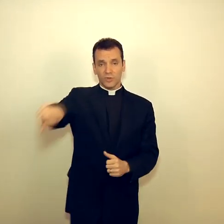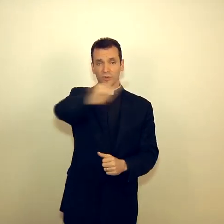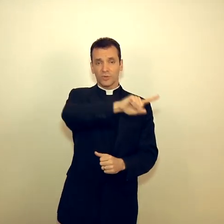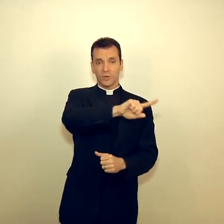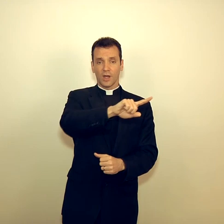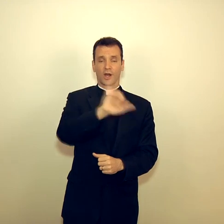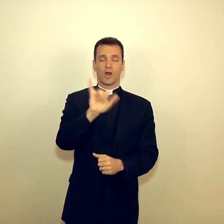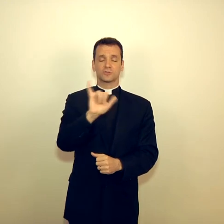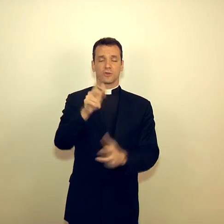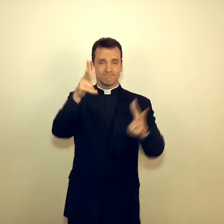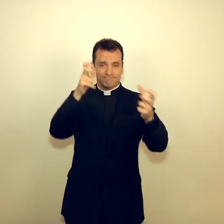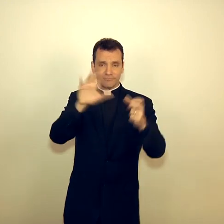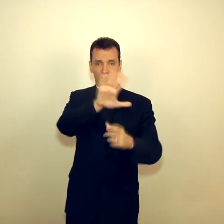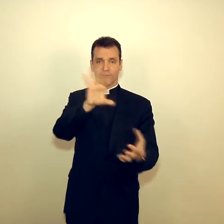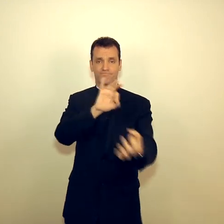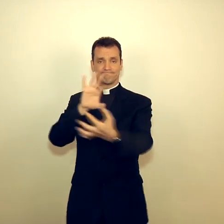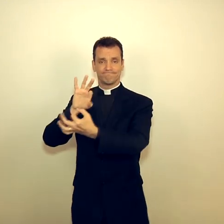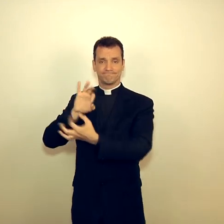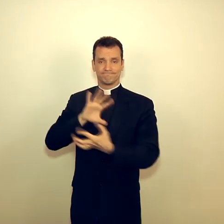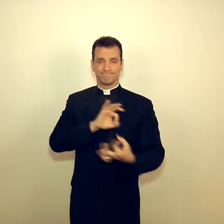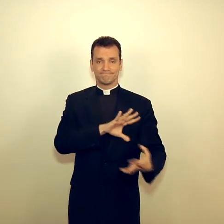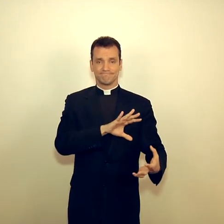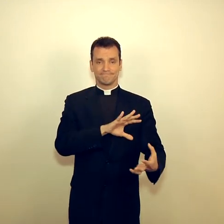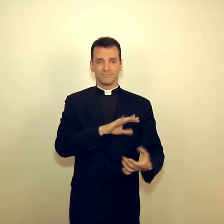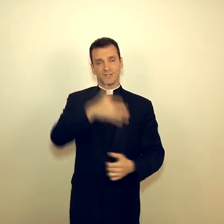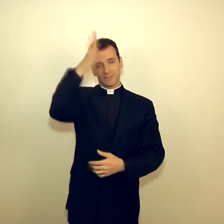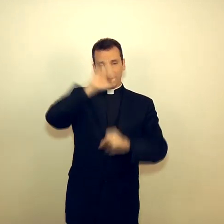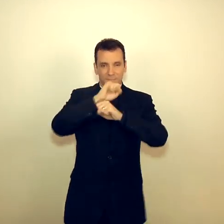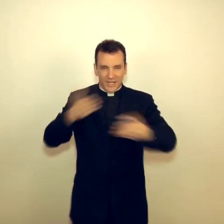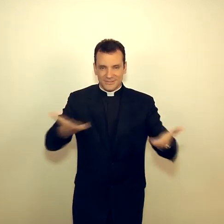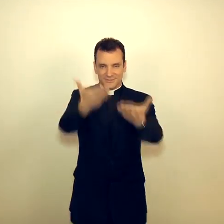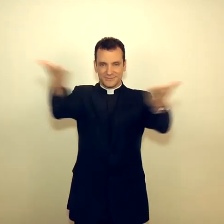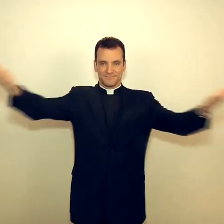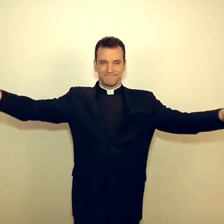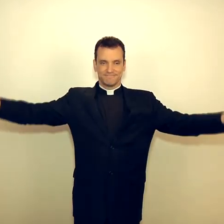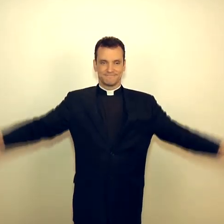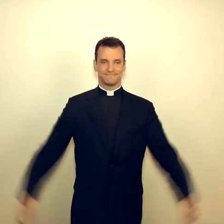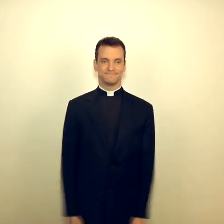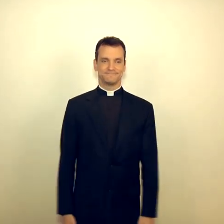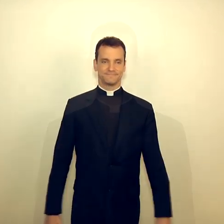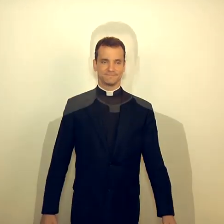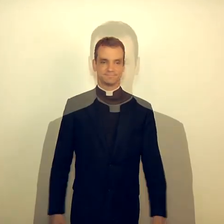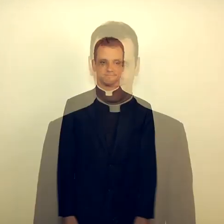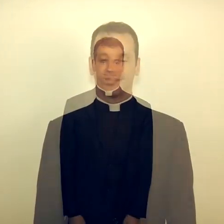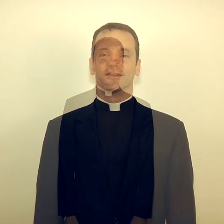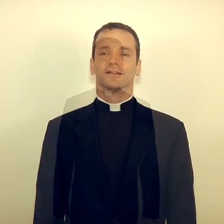We look forward to working with all of you and to listening to your feedback. May God bless you.